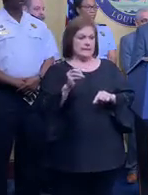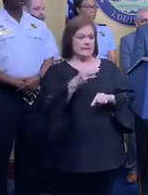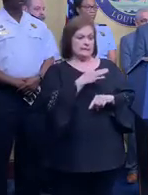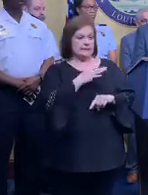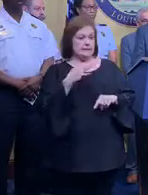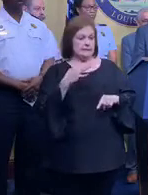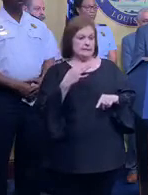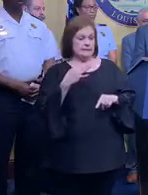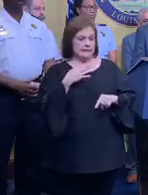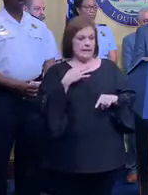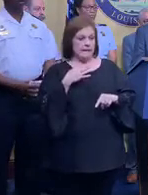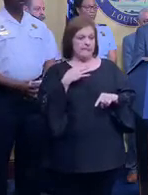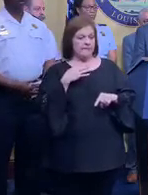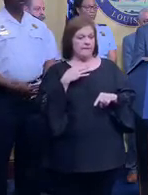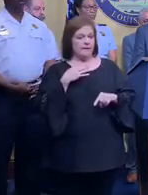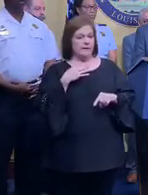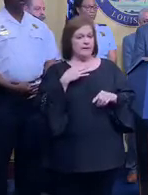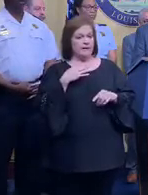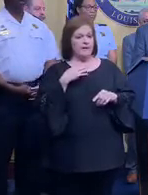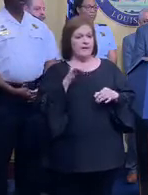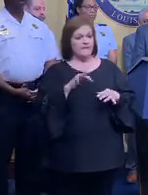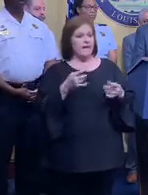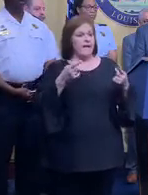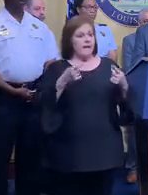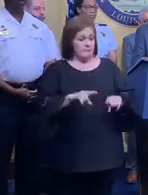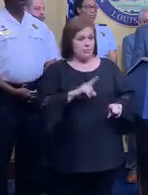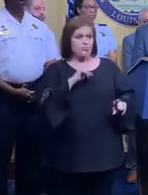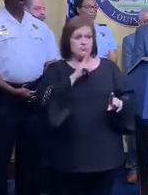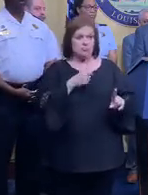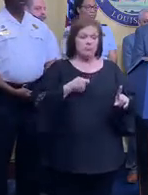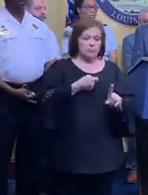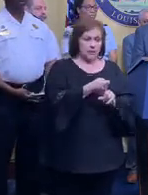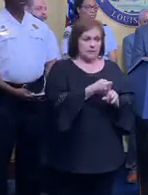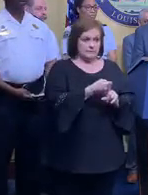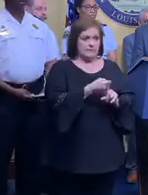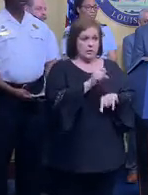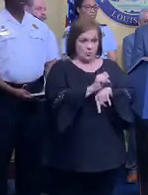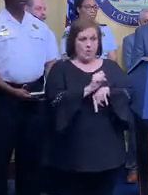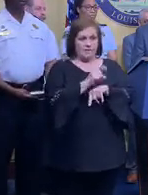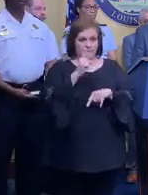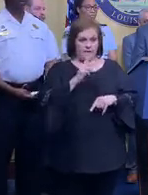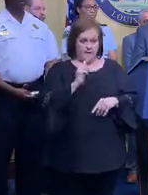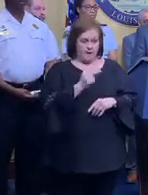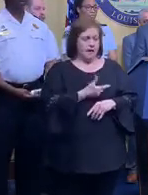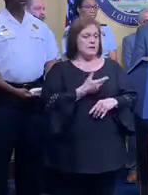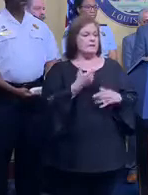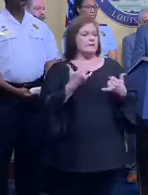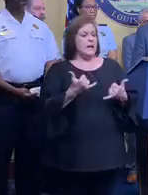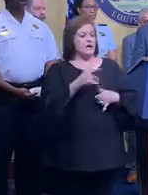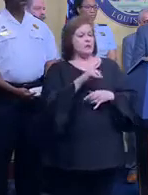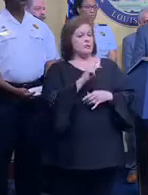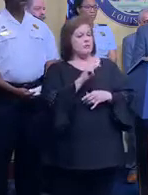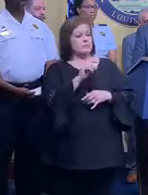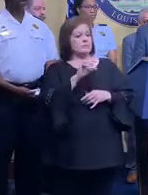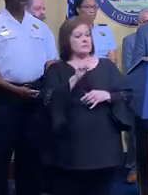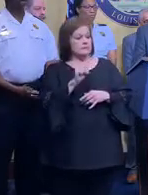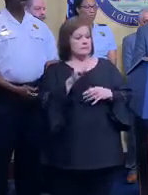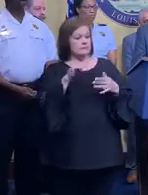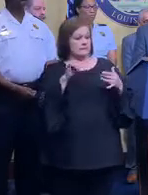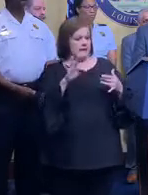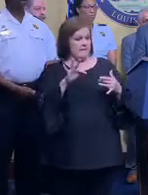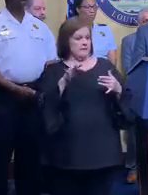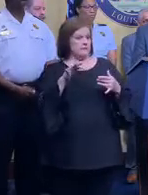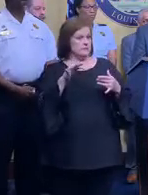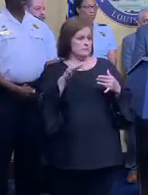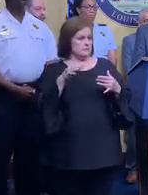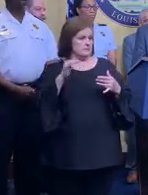staff is identified in the event of an actual event. In the event that a tropical system is headed our